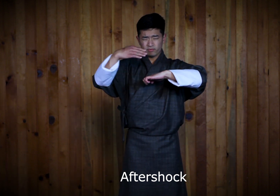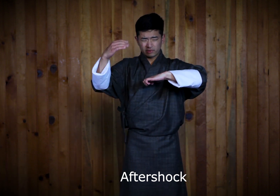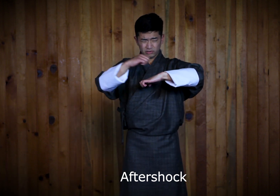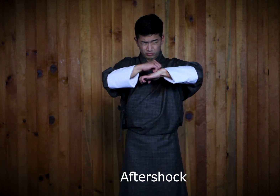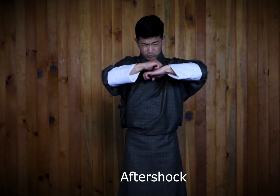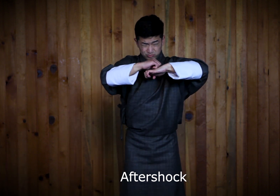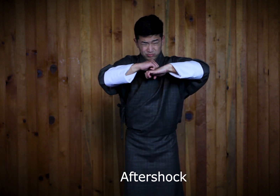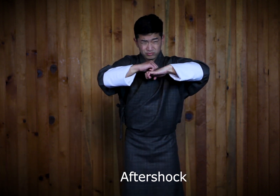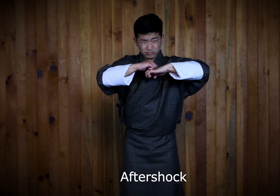aftershock,